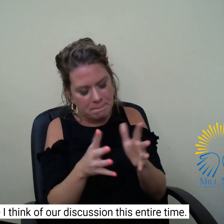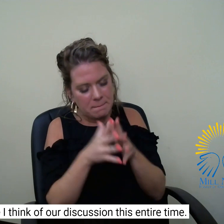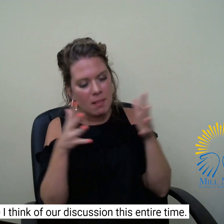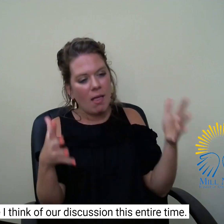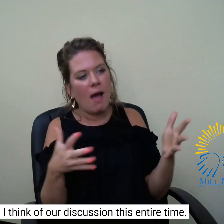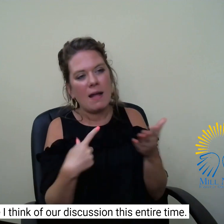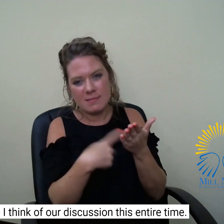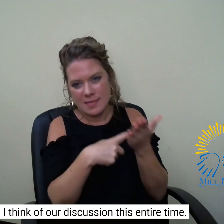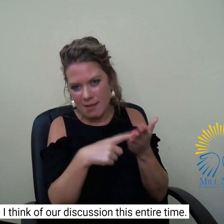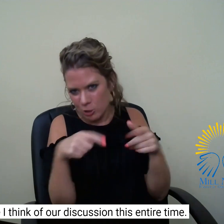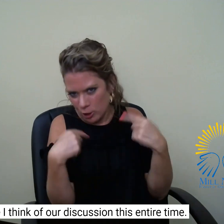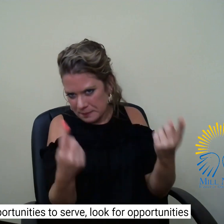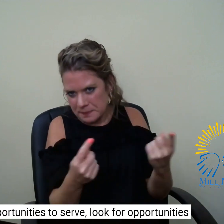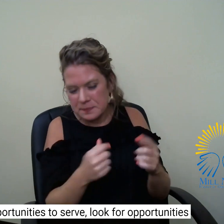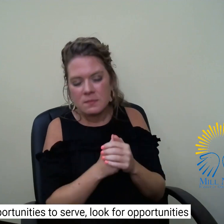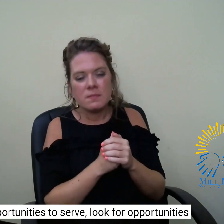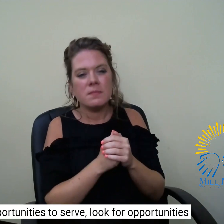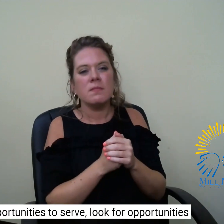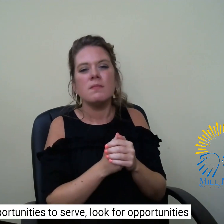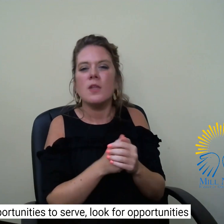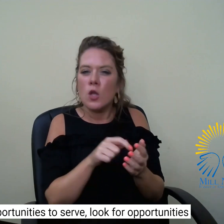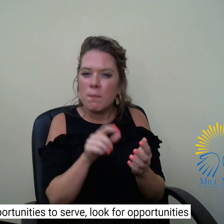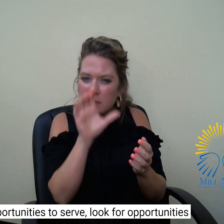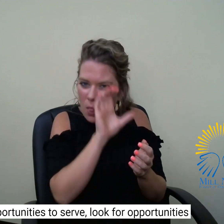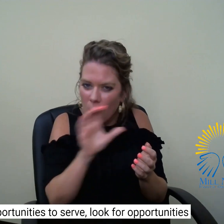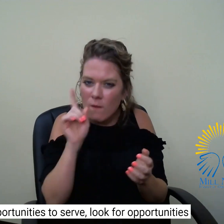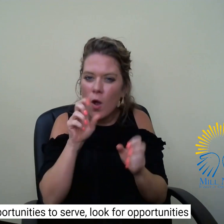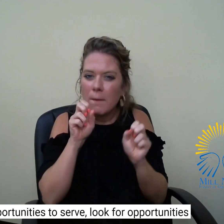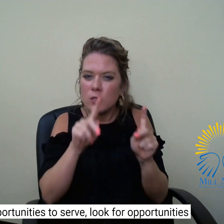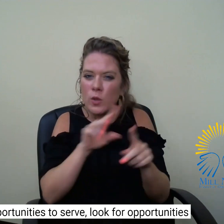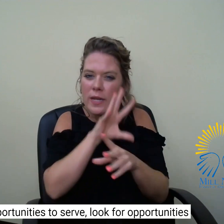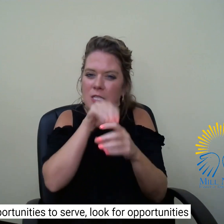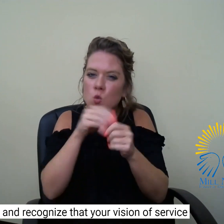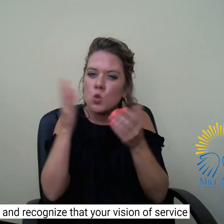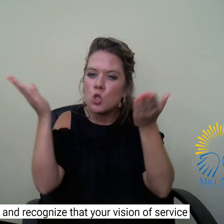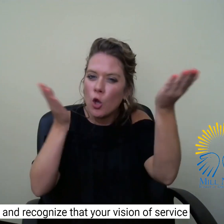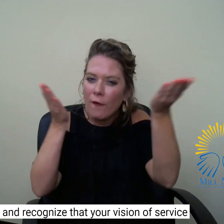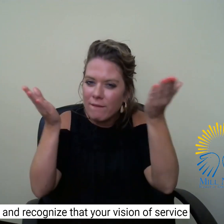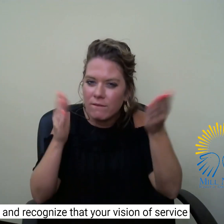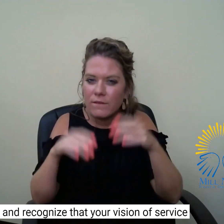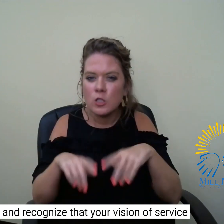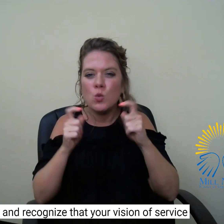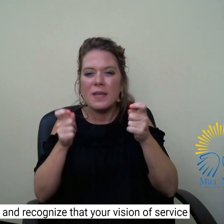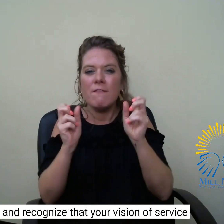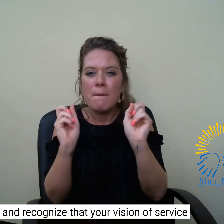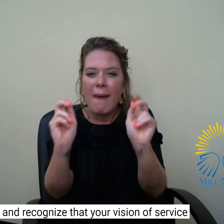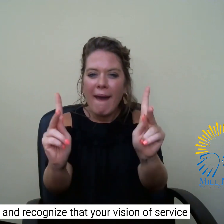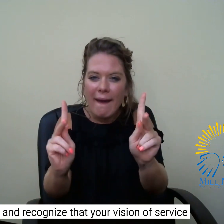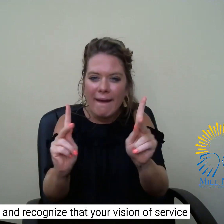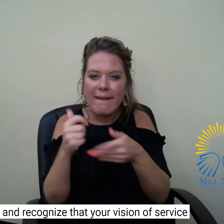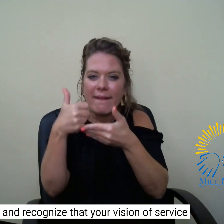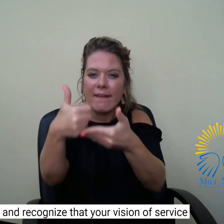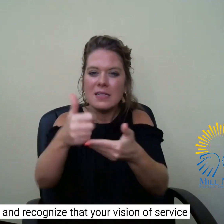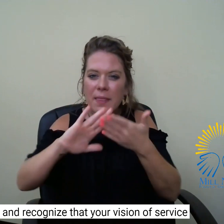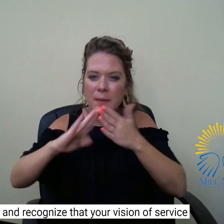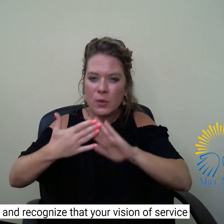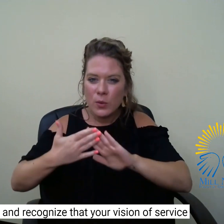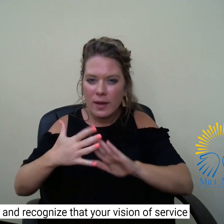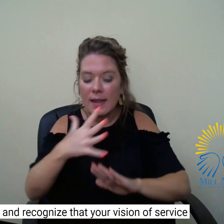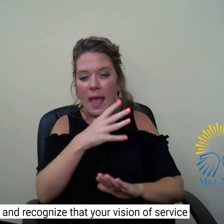this entire time, look for opportunities to serve. Look for opportunities to give back. And recognize that your vision of service may